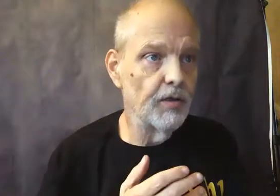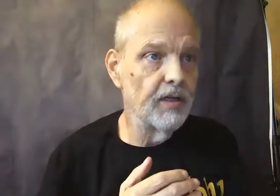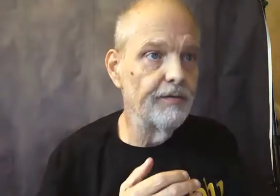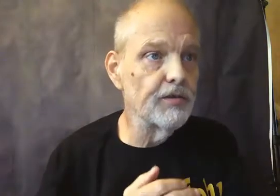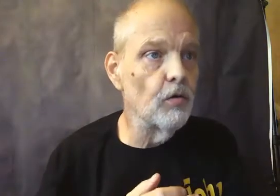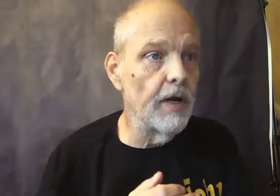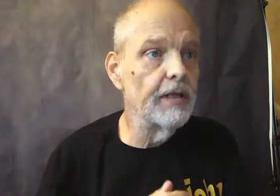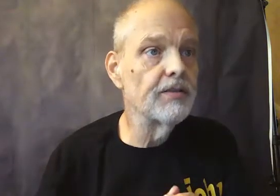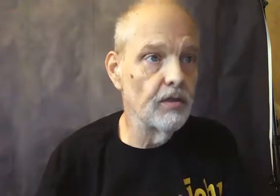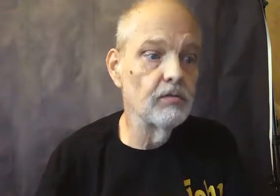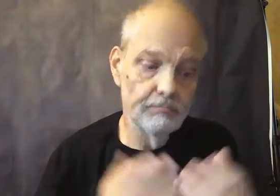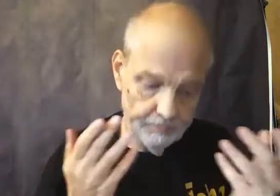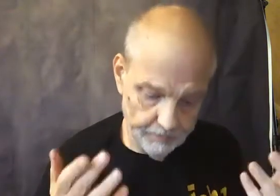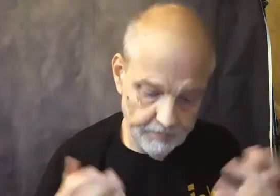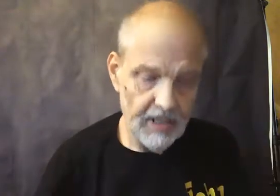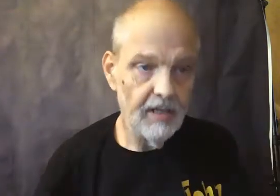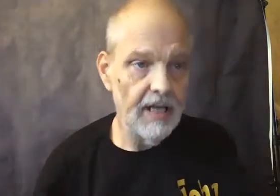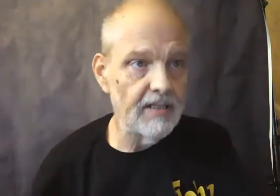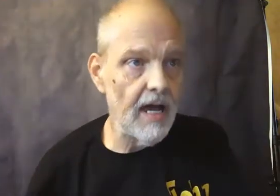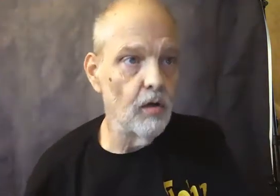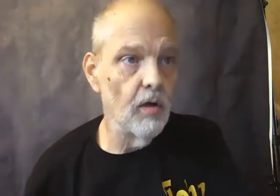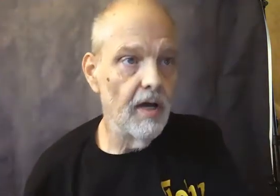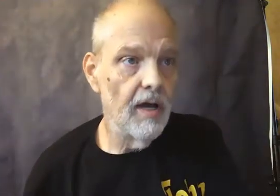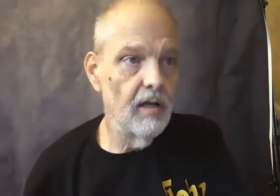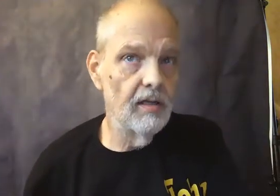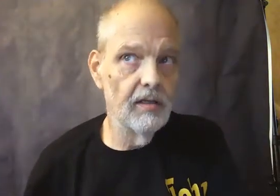it in a visual way. So that's how